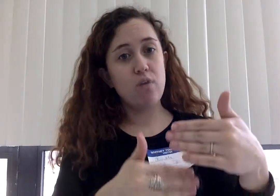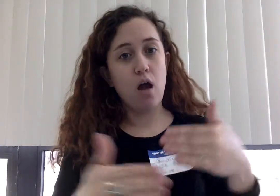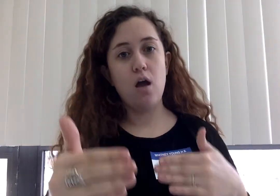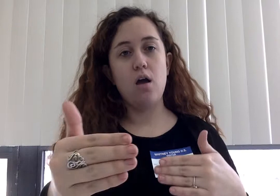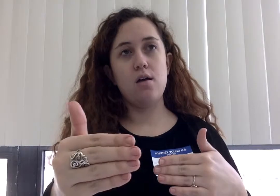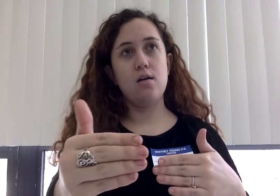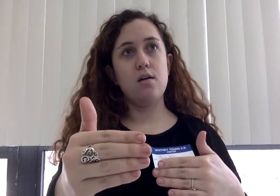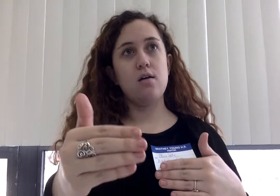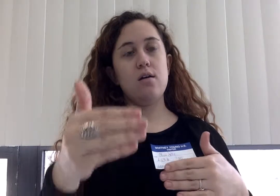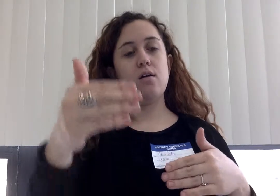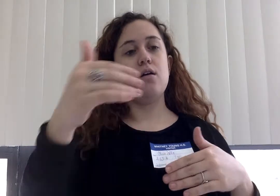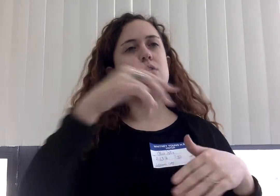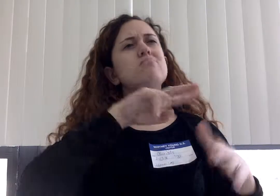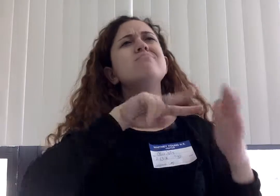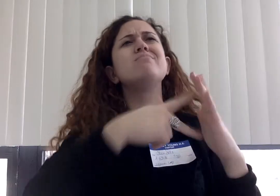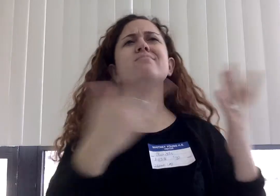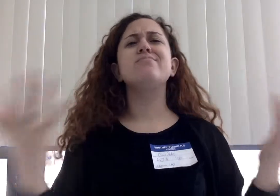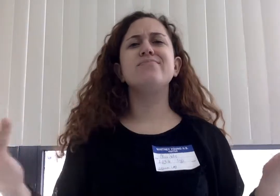what does this mean?